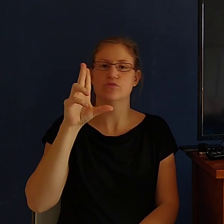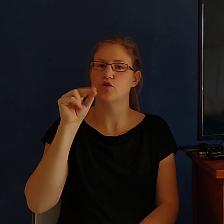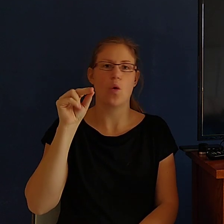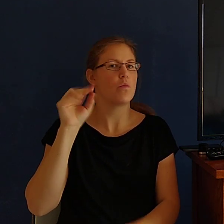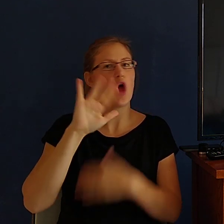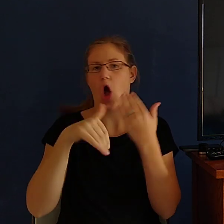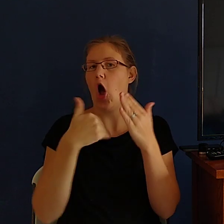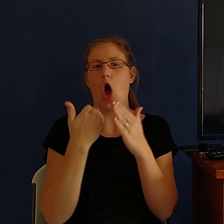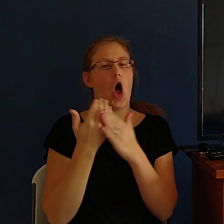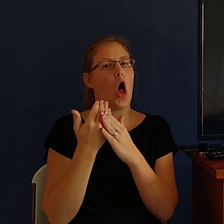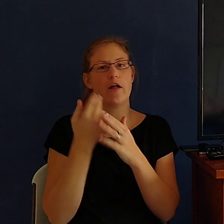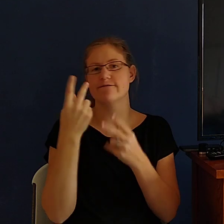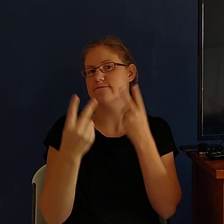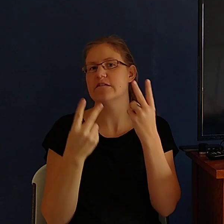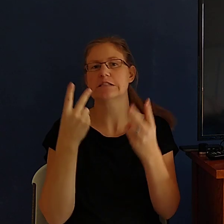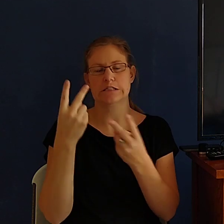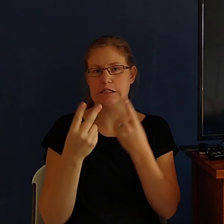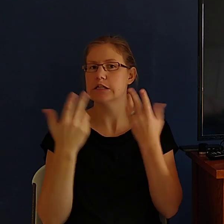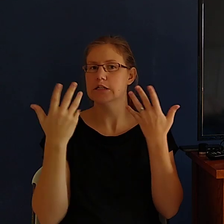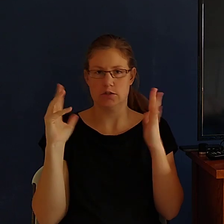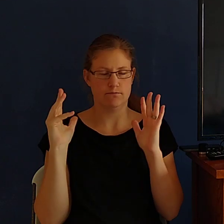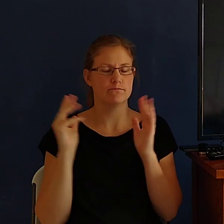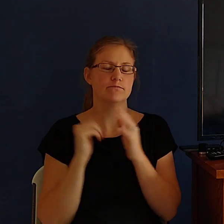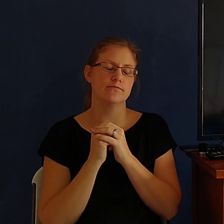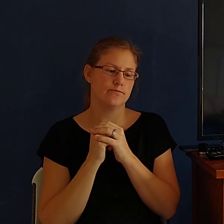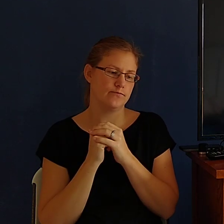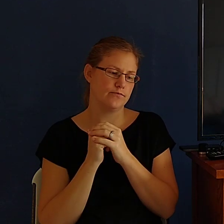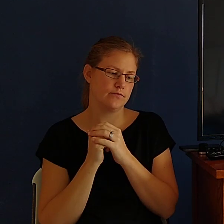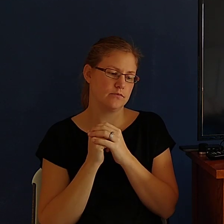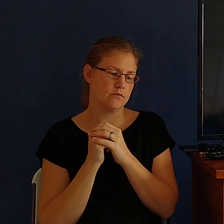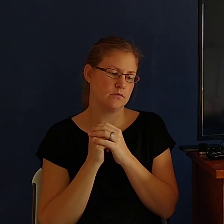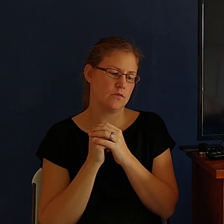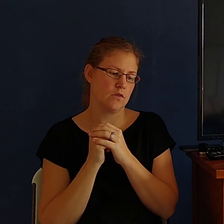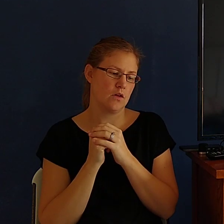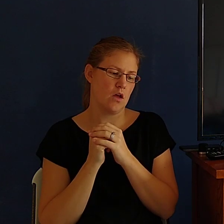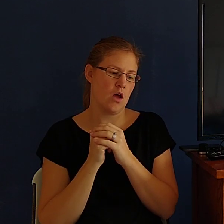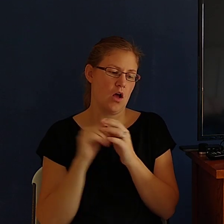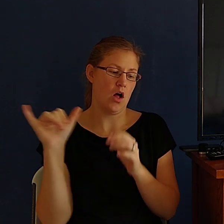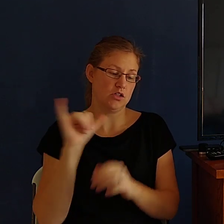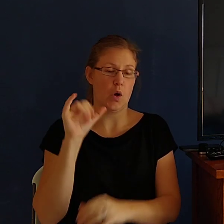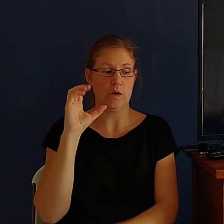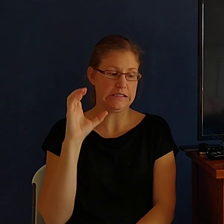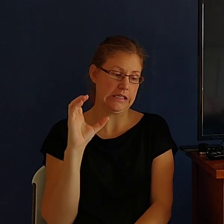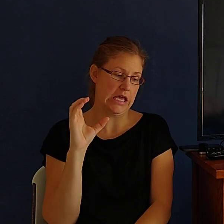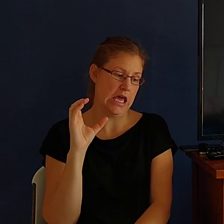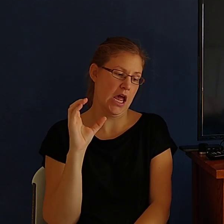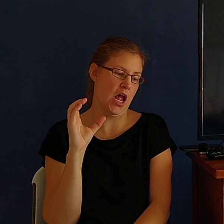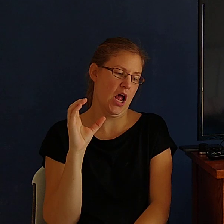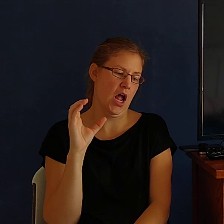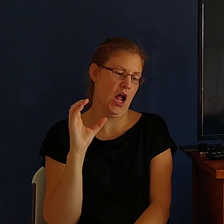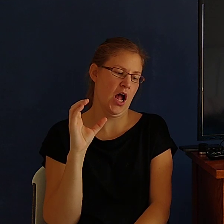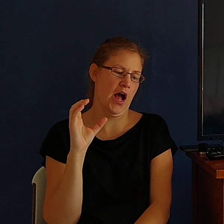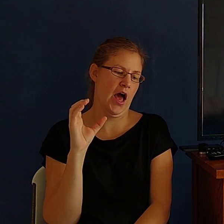them have been visited. Also C, H,